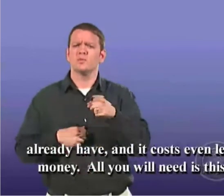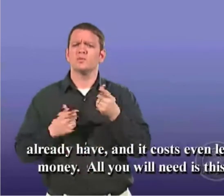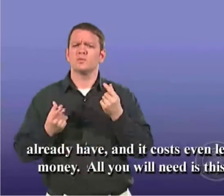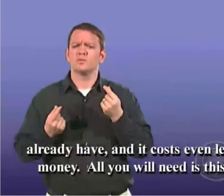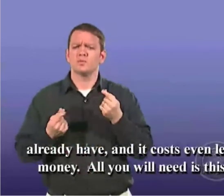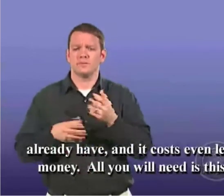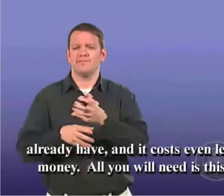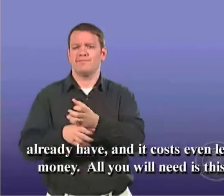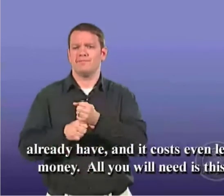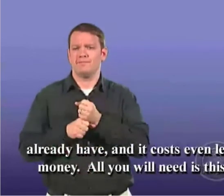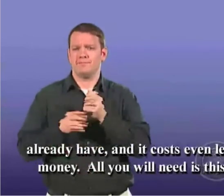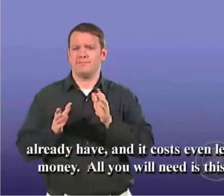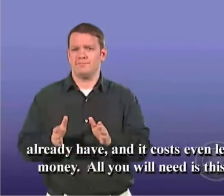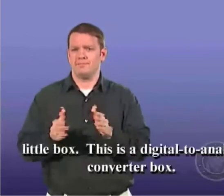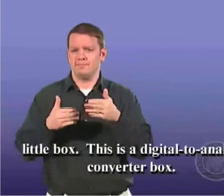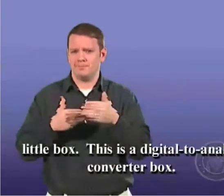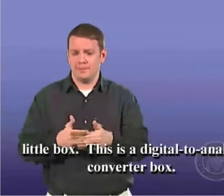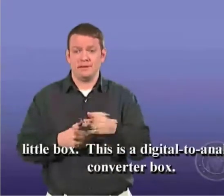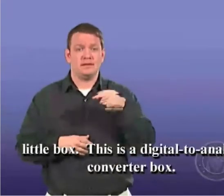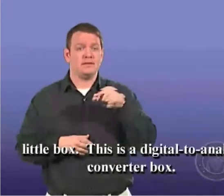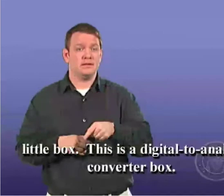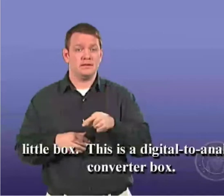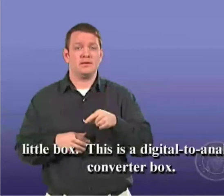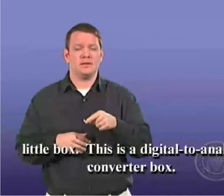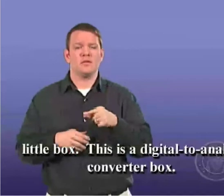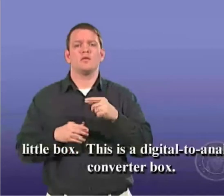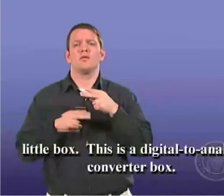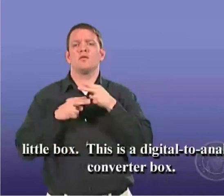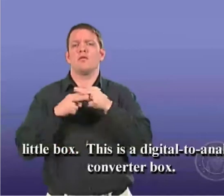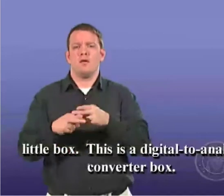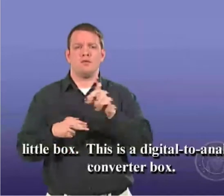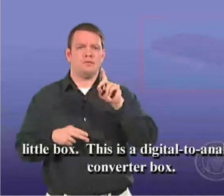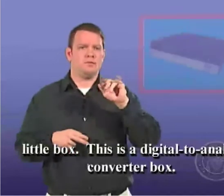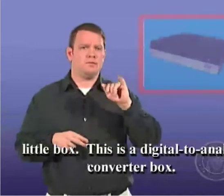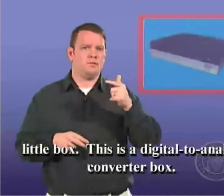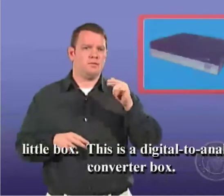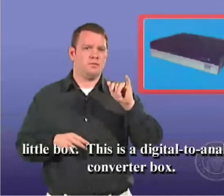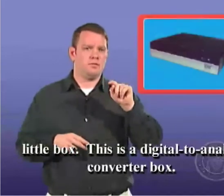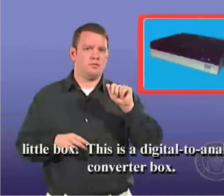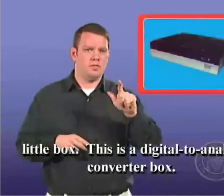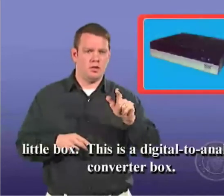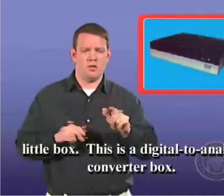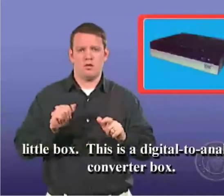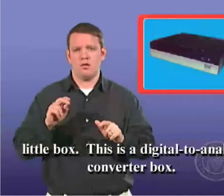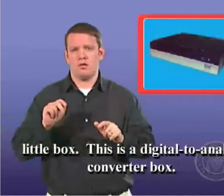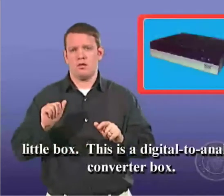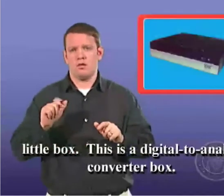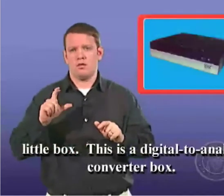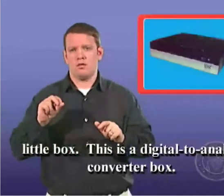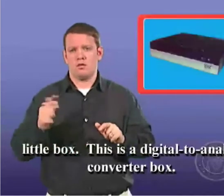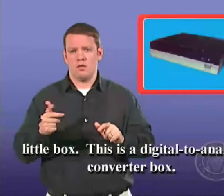All you will need is this little box. This is a digital to analog converter